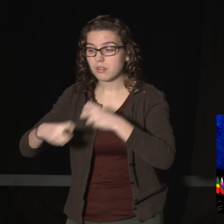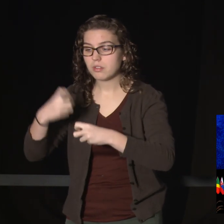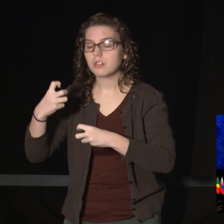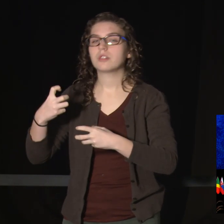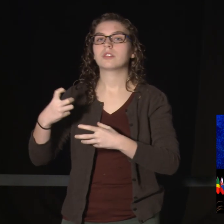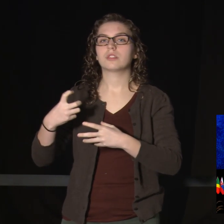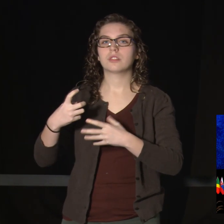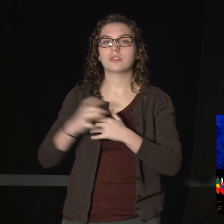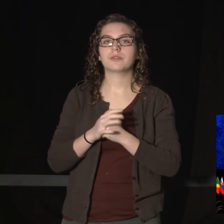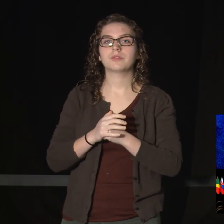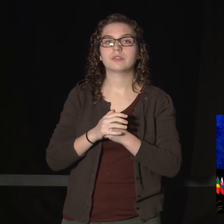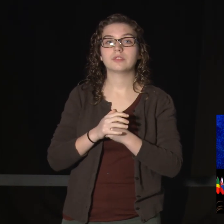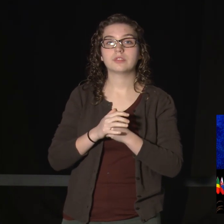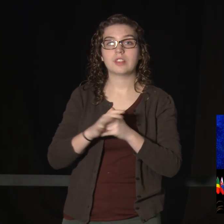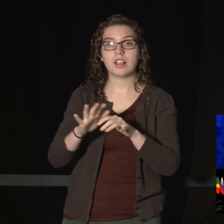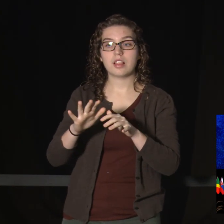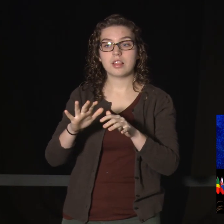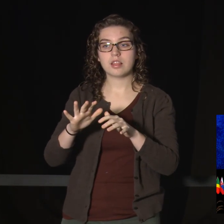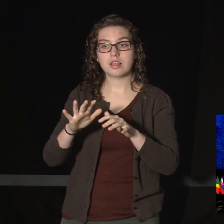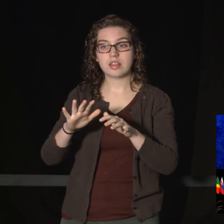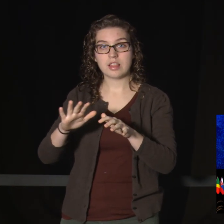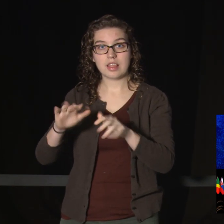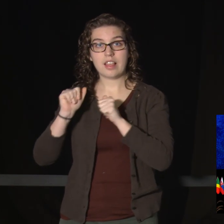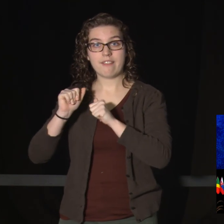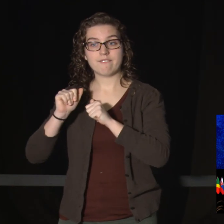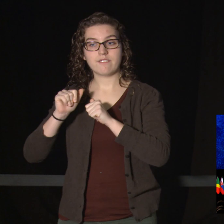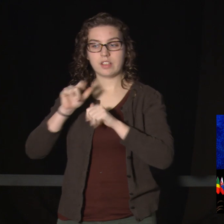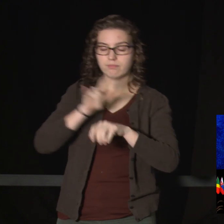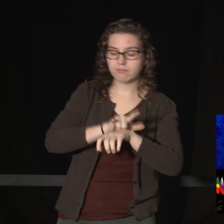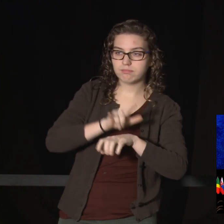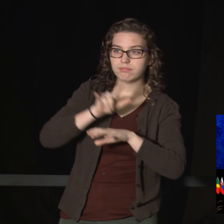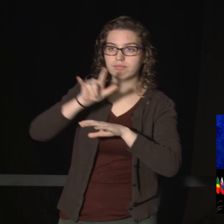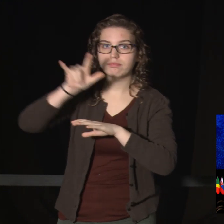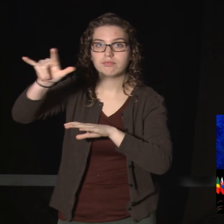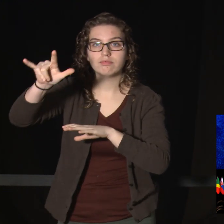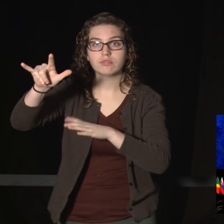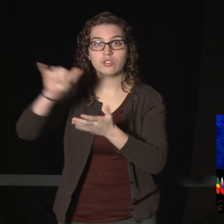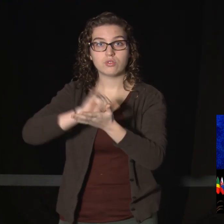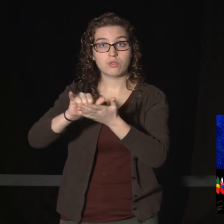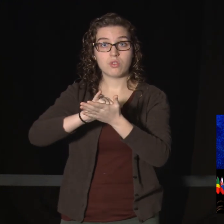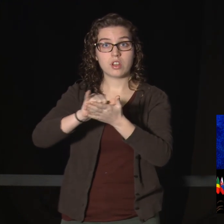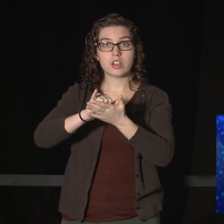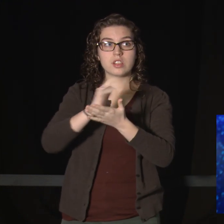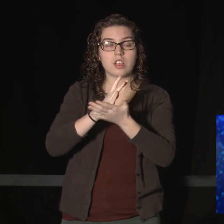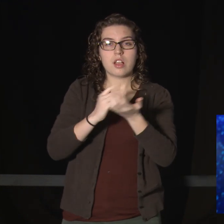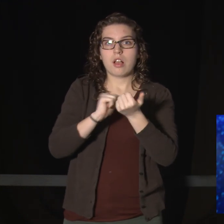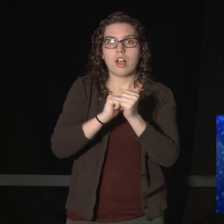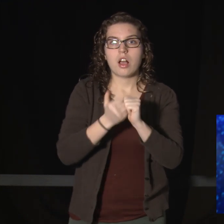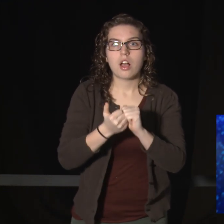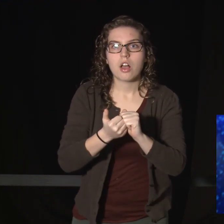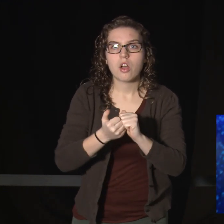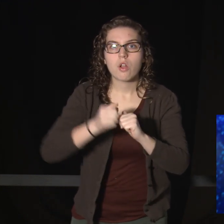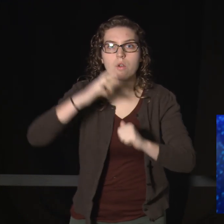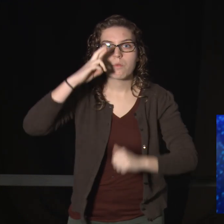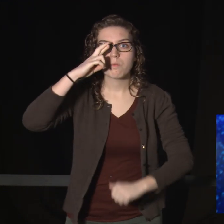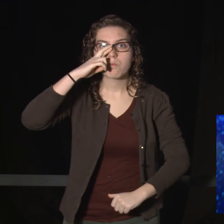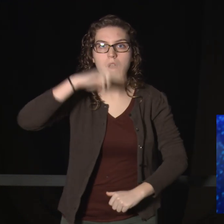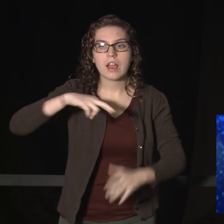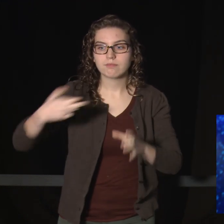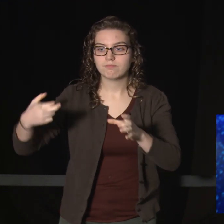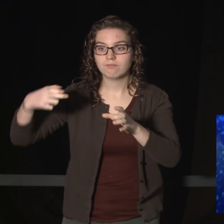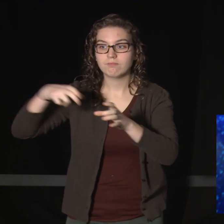coming out of New York. On his takeoff, somehow a rat had gotten on his plane.